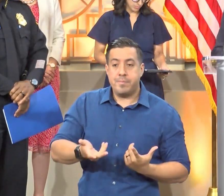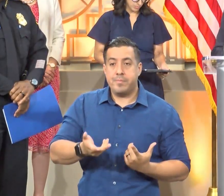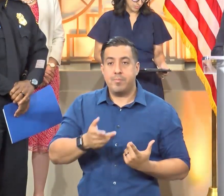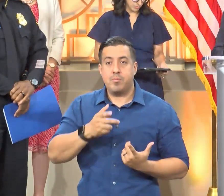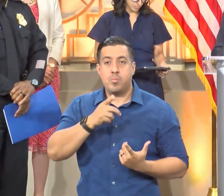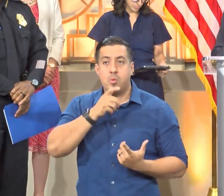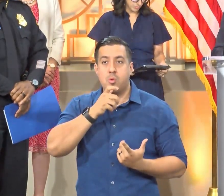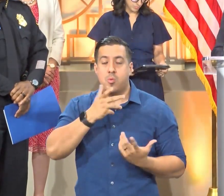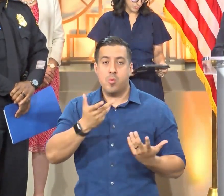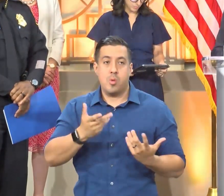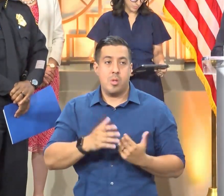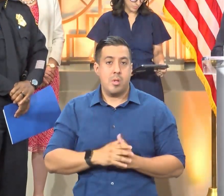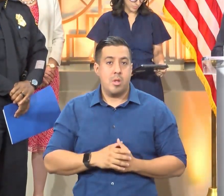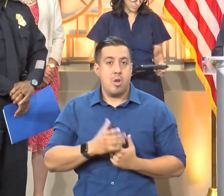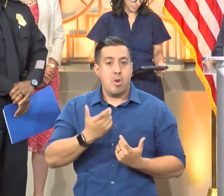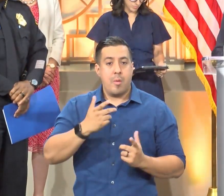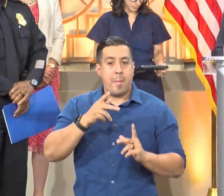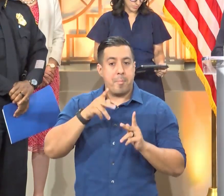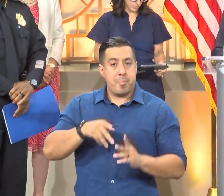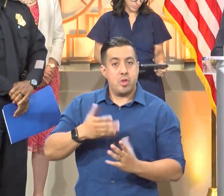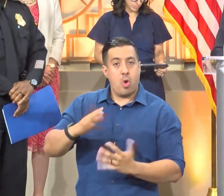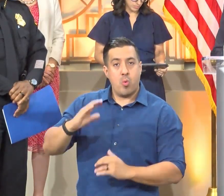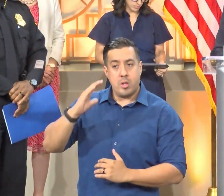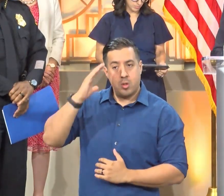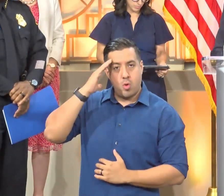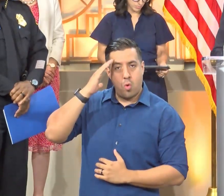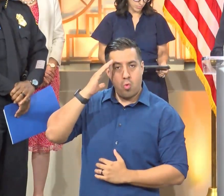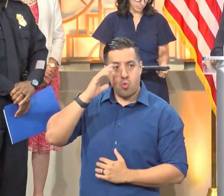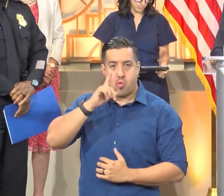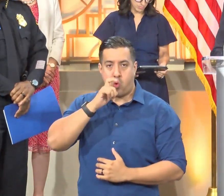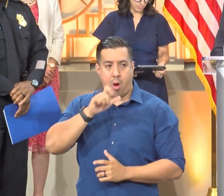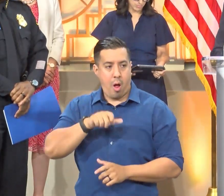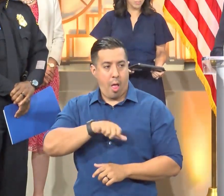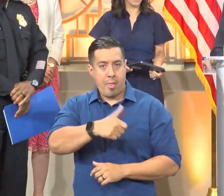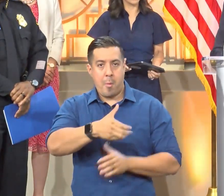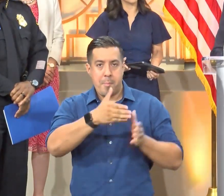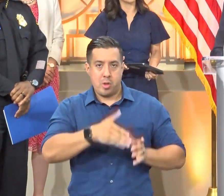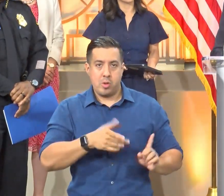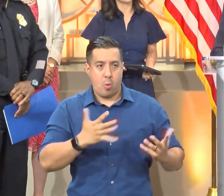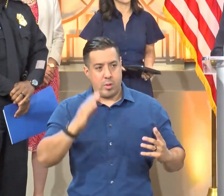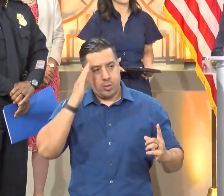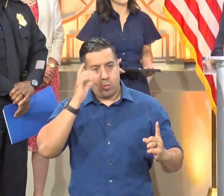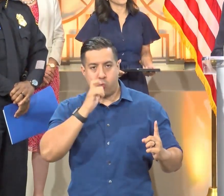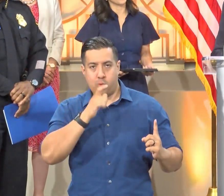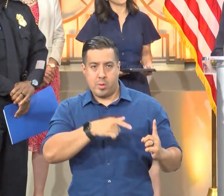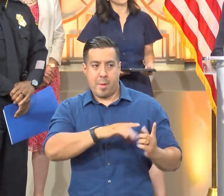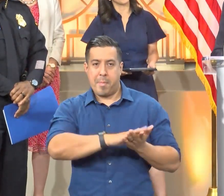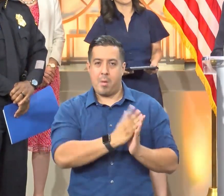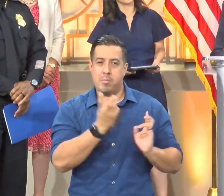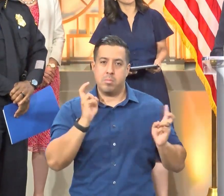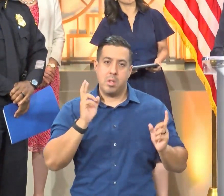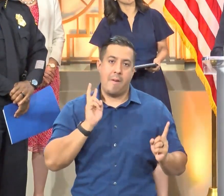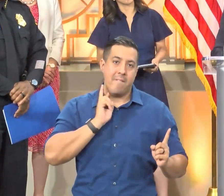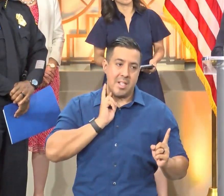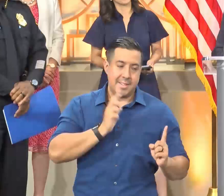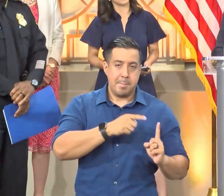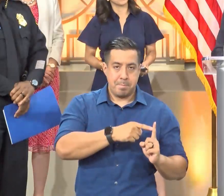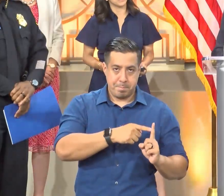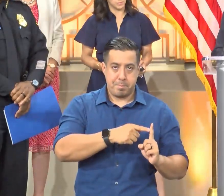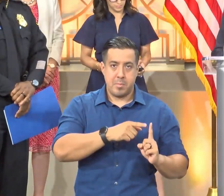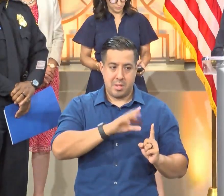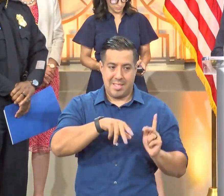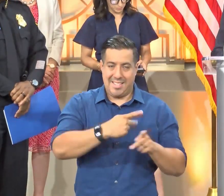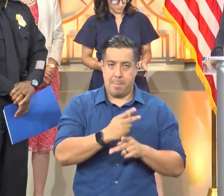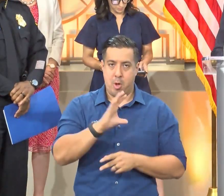is familiar and knows the person who has been the victim of that